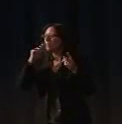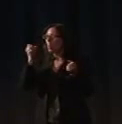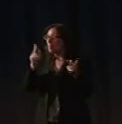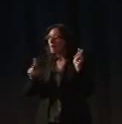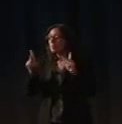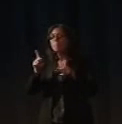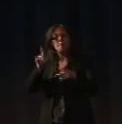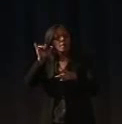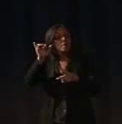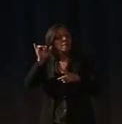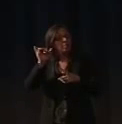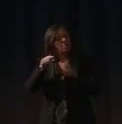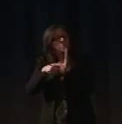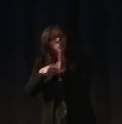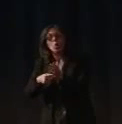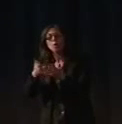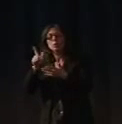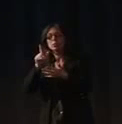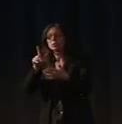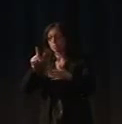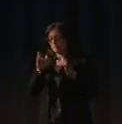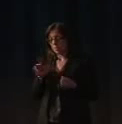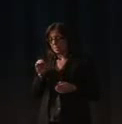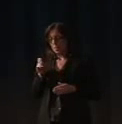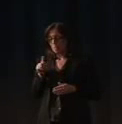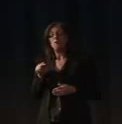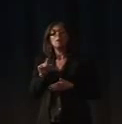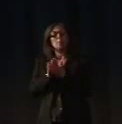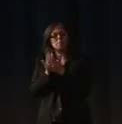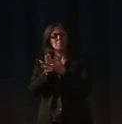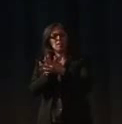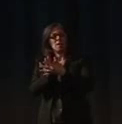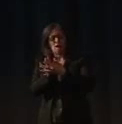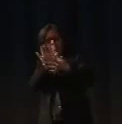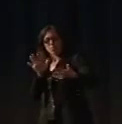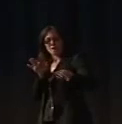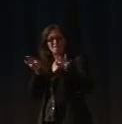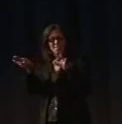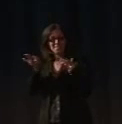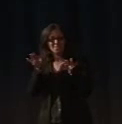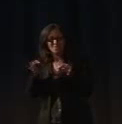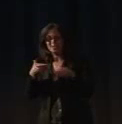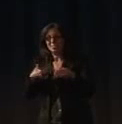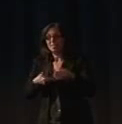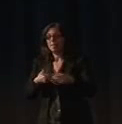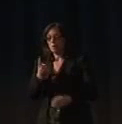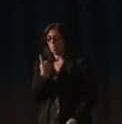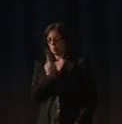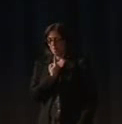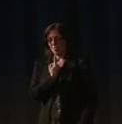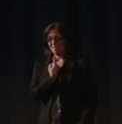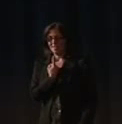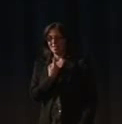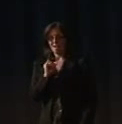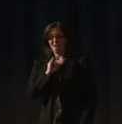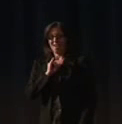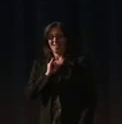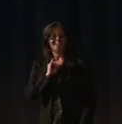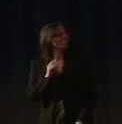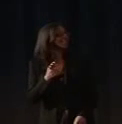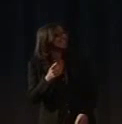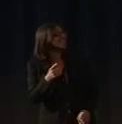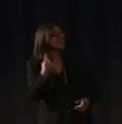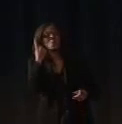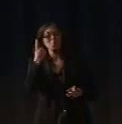subject is. Remember Panofsky, the subject is actually a one eye, which is very not very common. And it's an eye which is not,